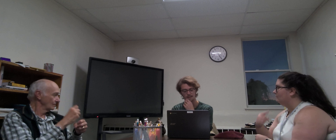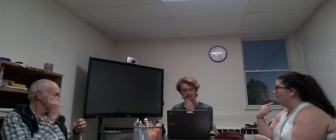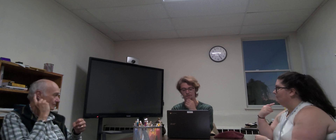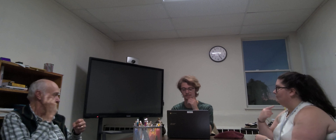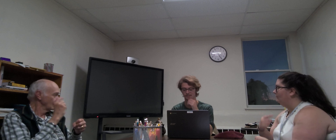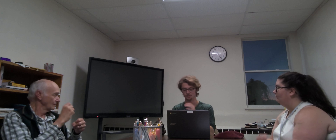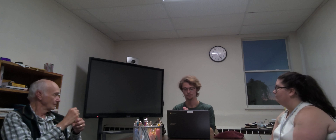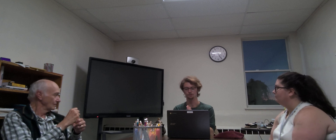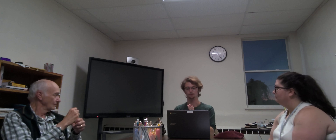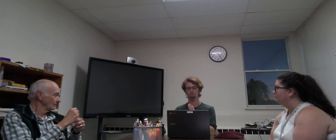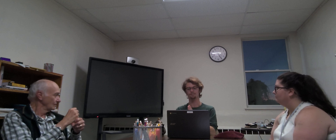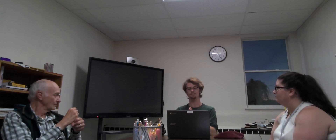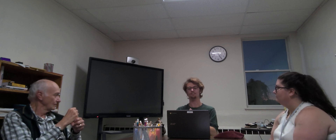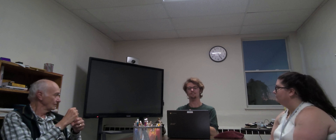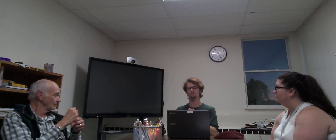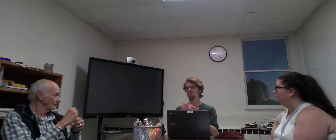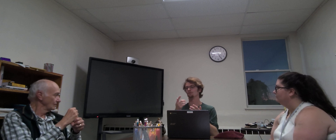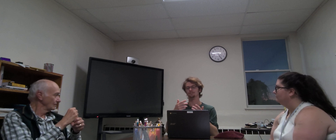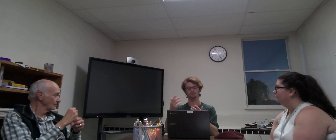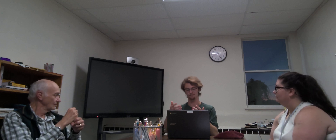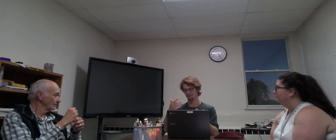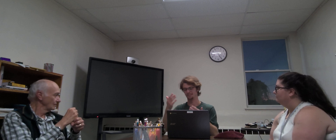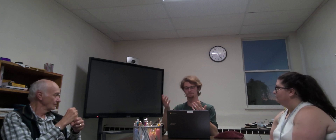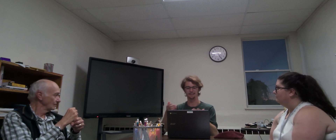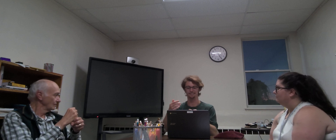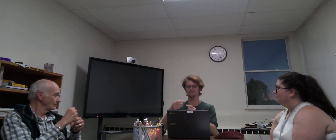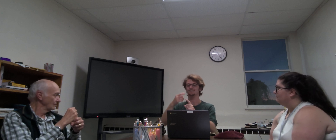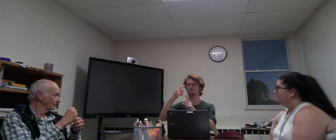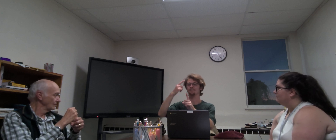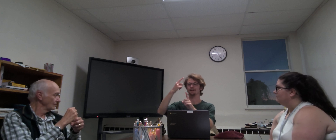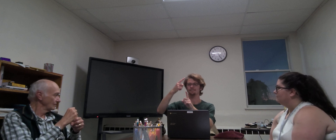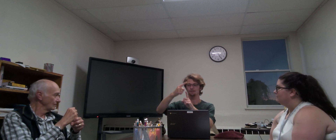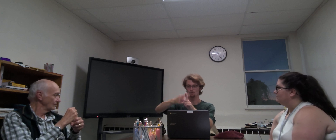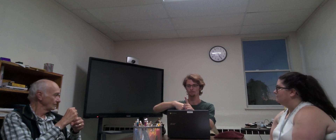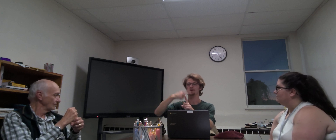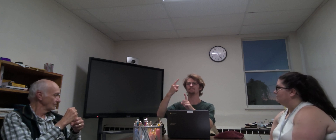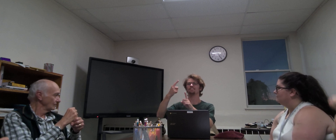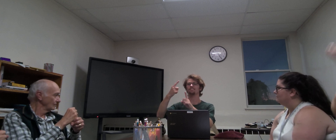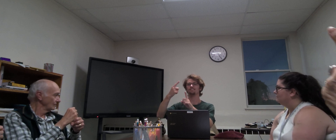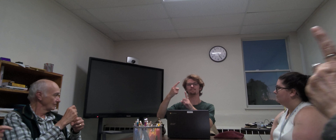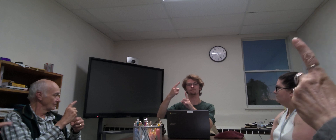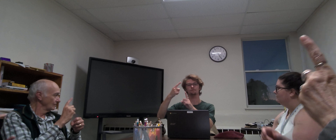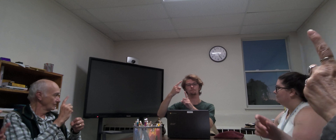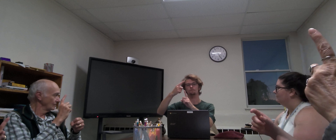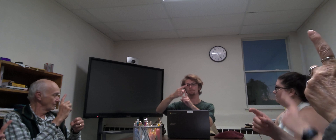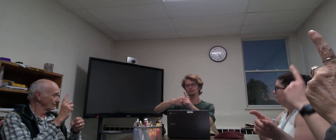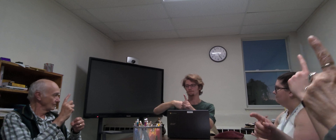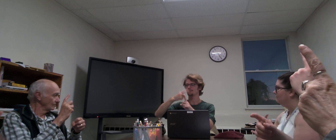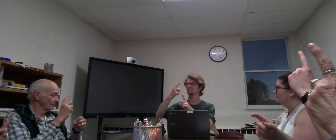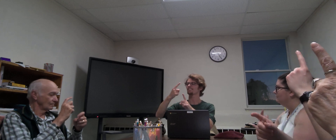And we're gonna go to month. 1, 2, 3, many, same thing. 1 month. Month.